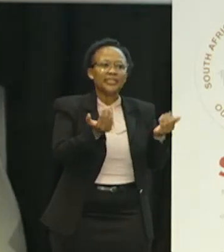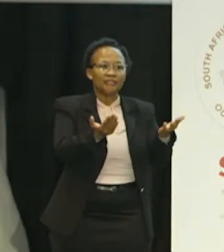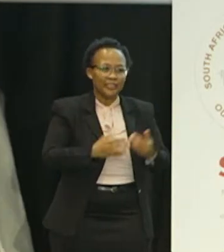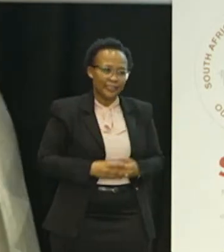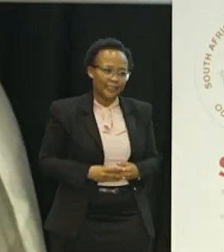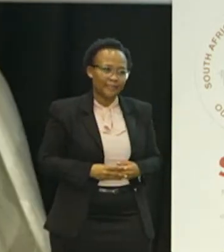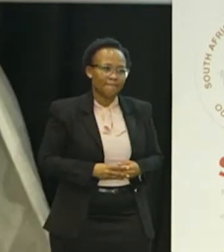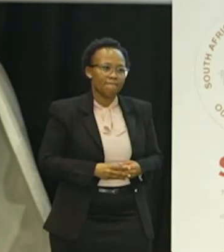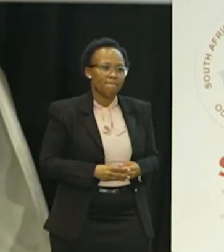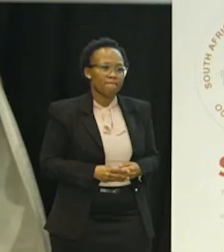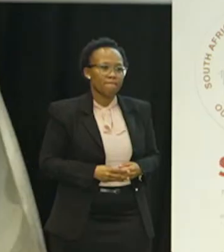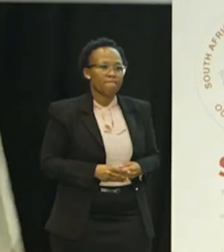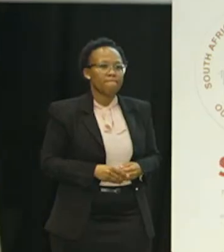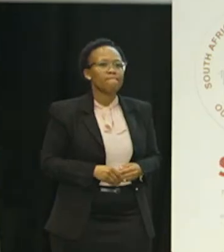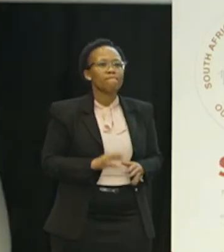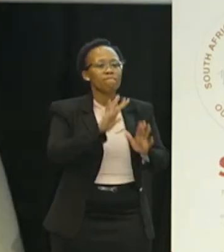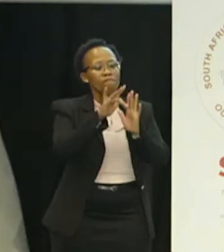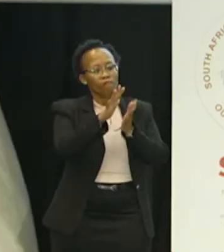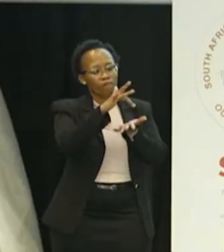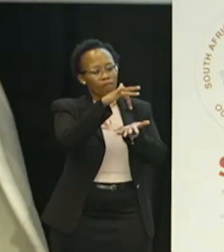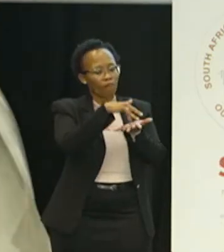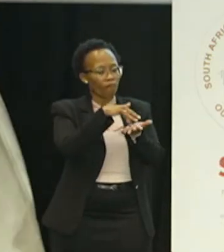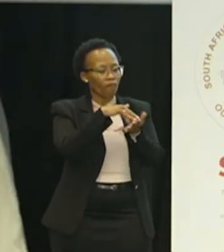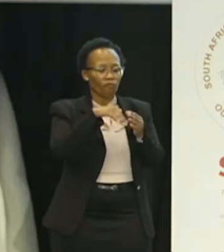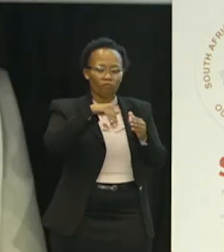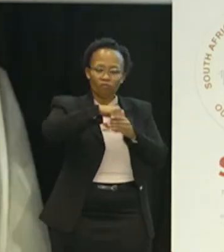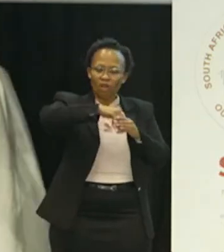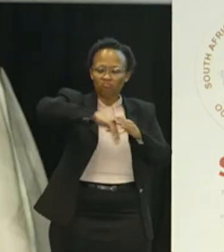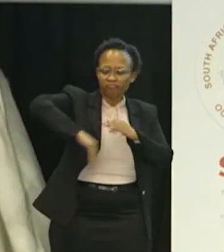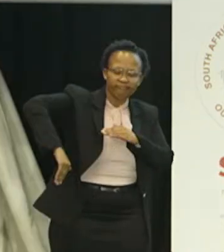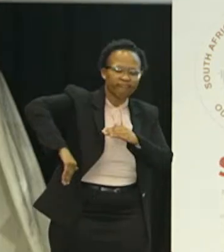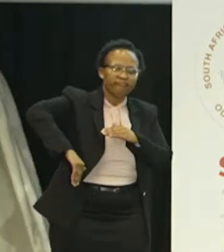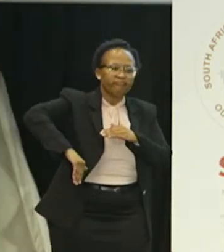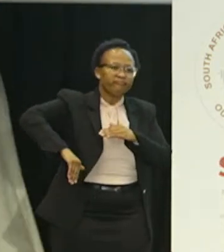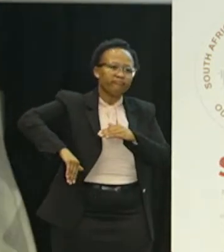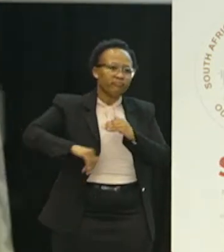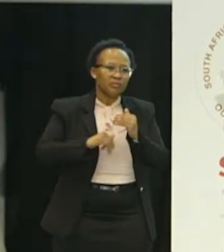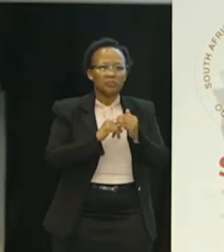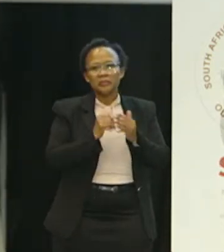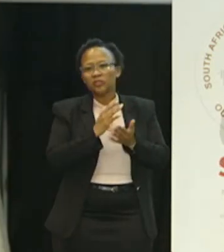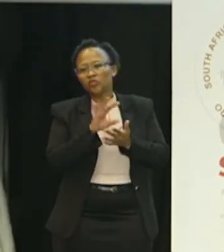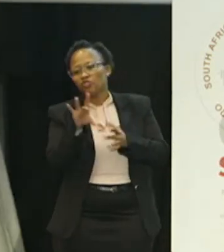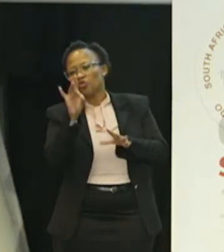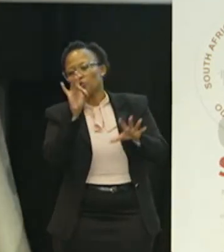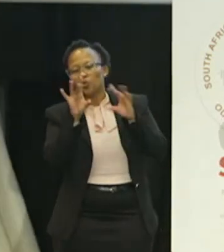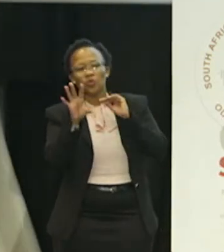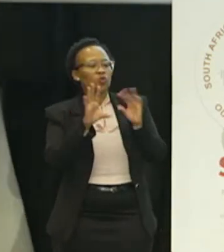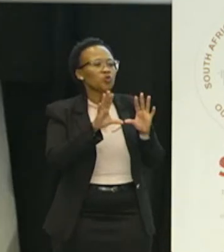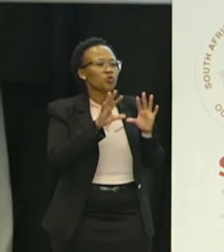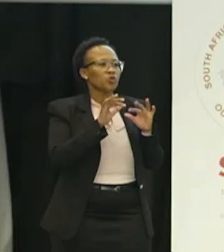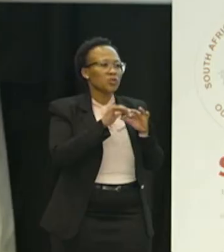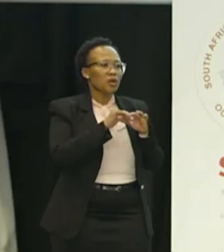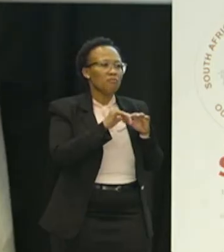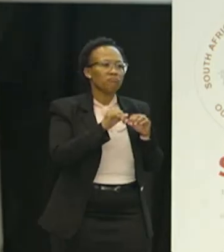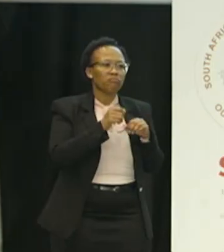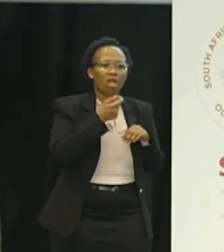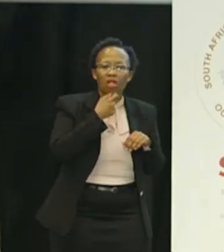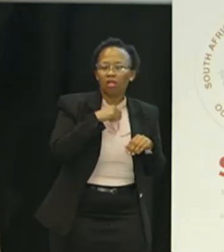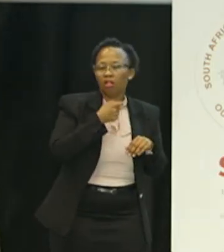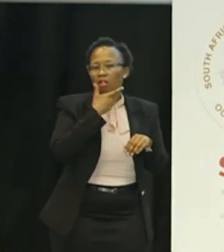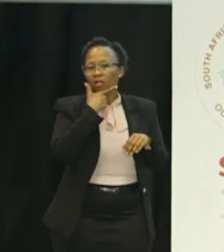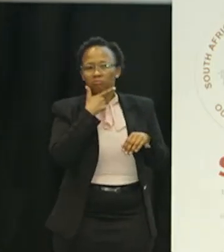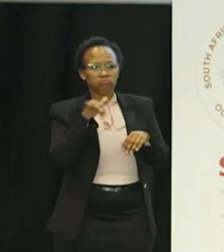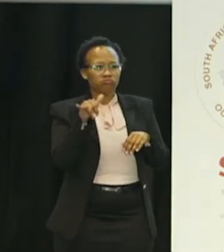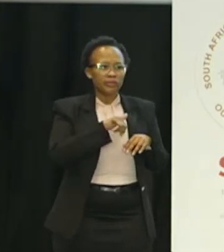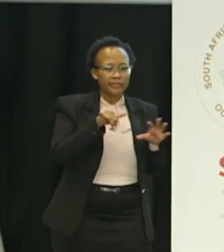services, these centers should not be exclusive to a particular population group, but whatever population group that is available can always